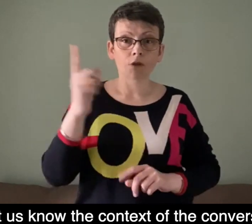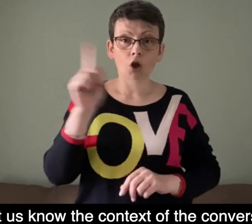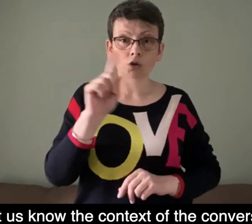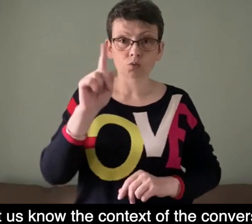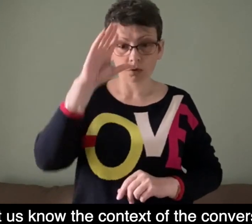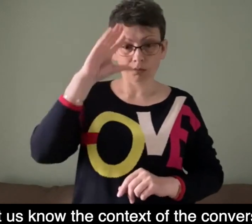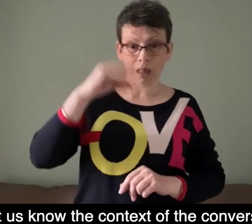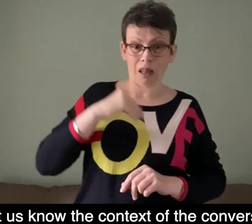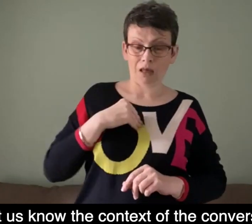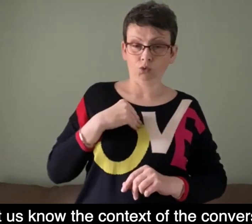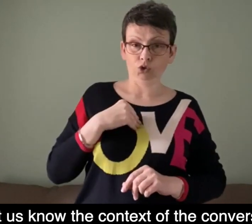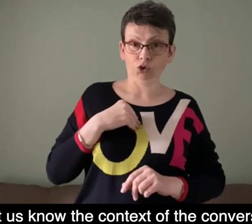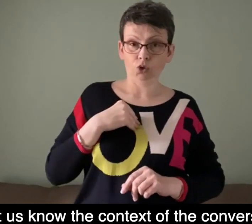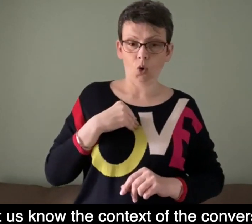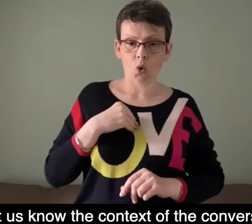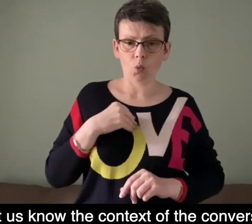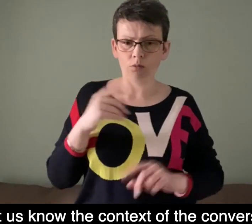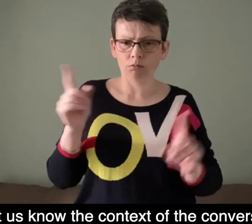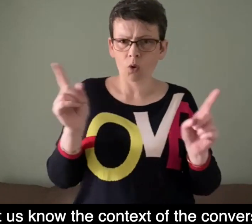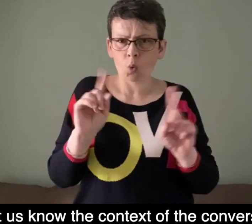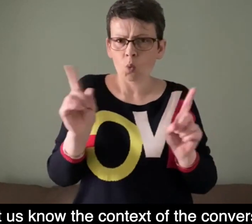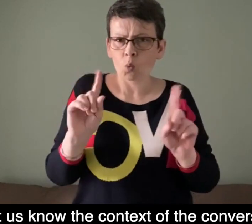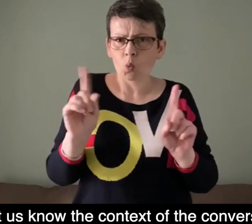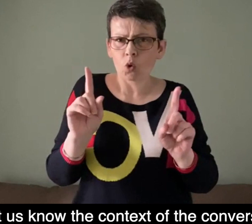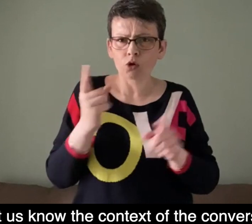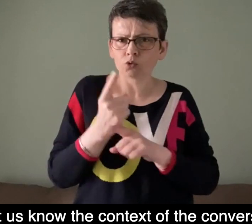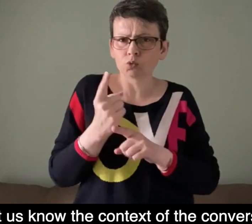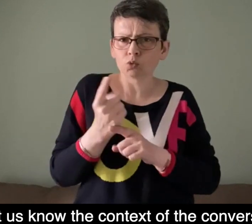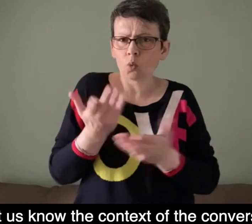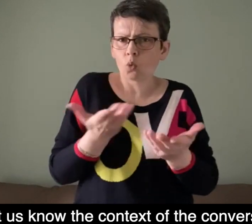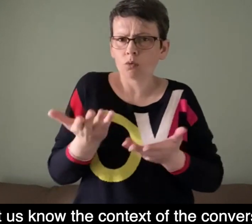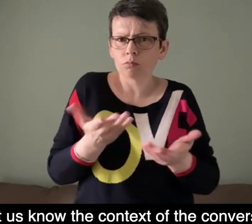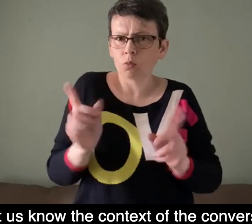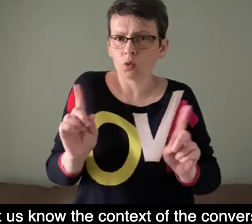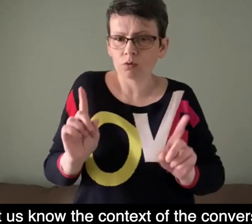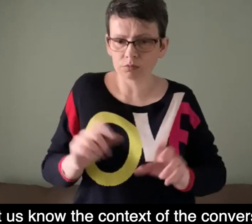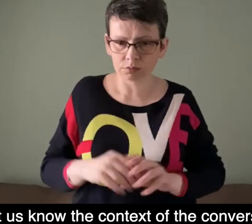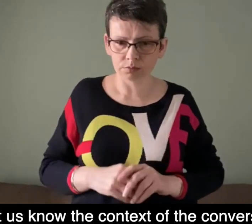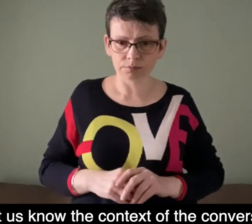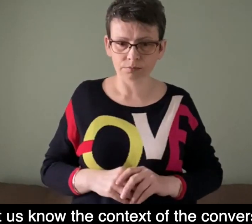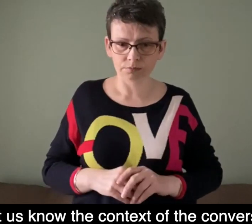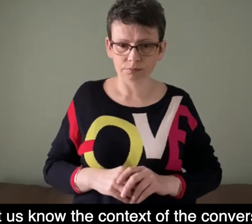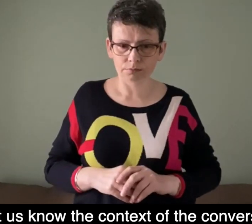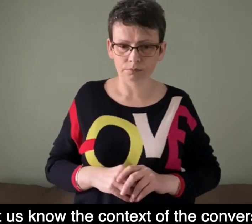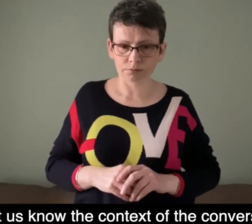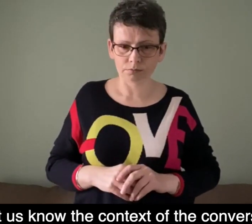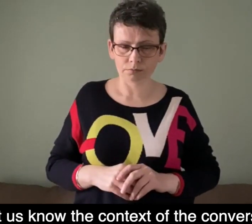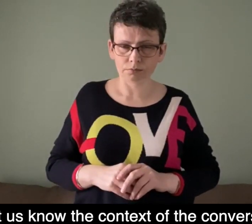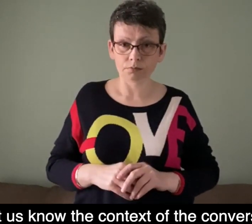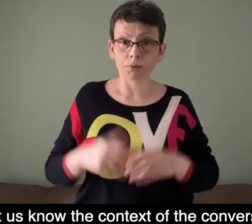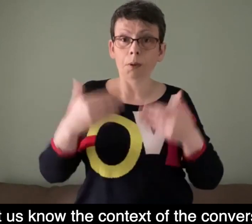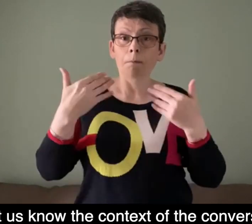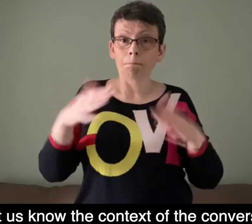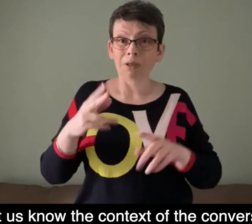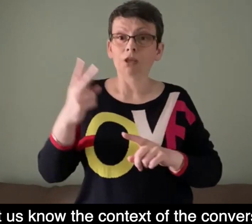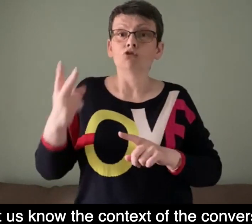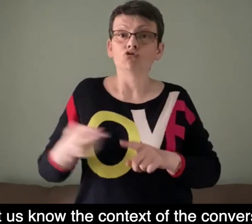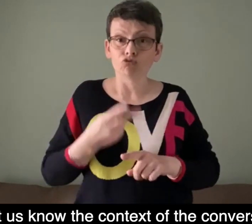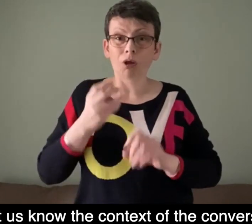First, let us know the context of the conversation. And if you've repeated yourself a few times, try